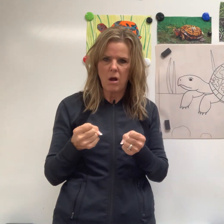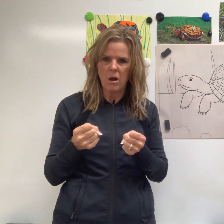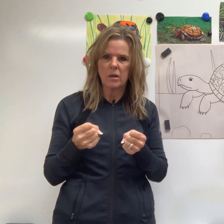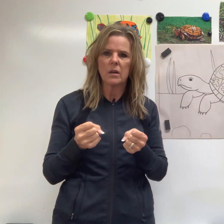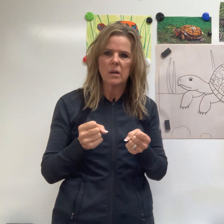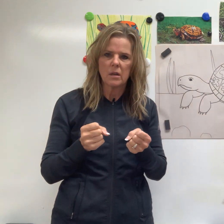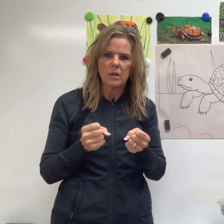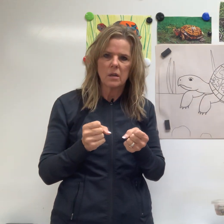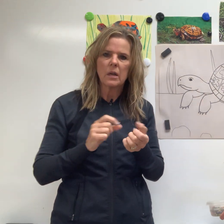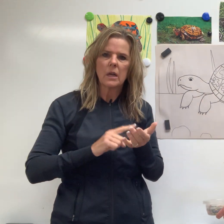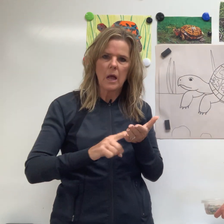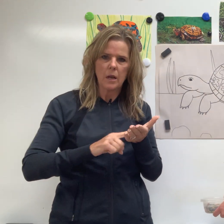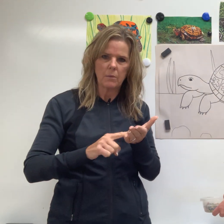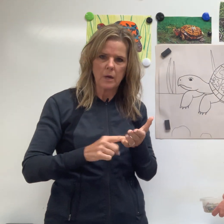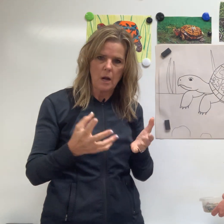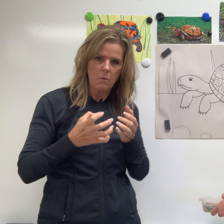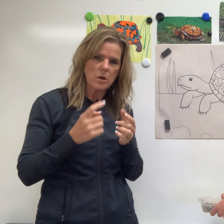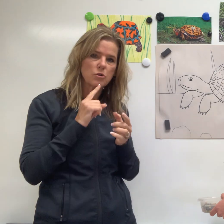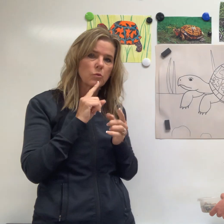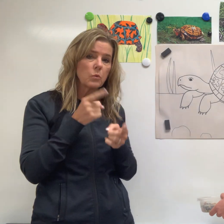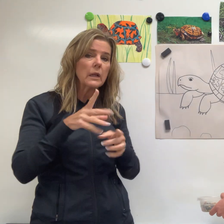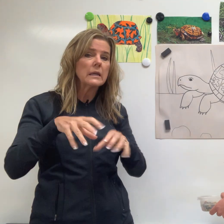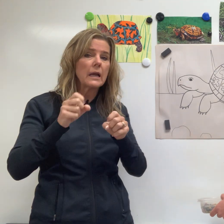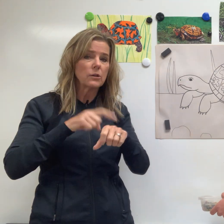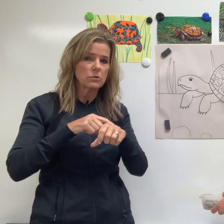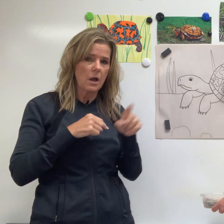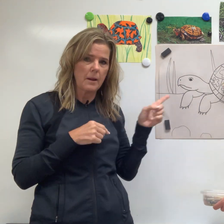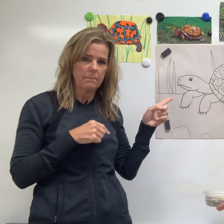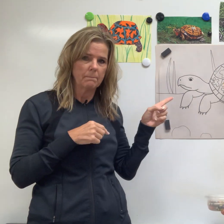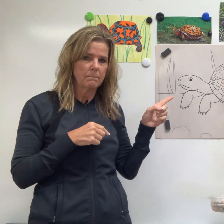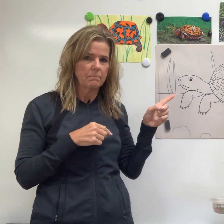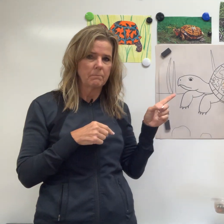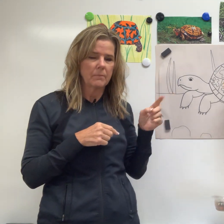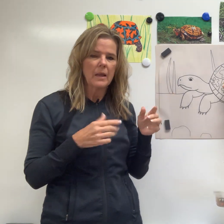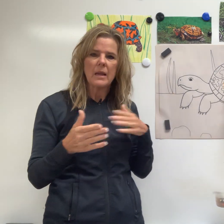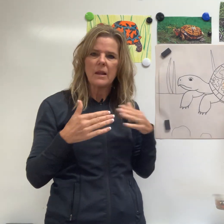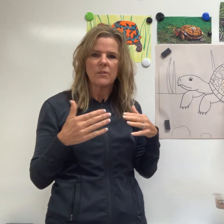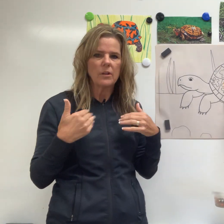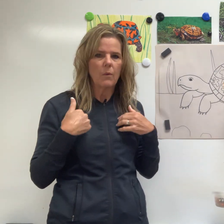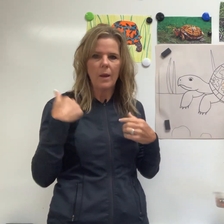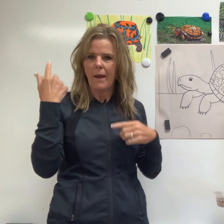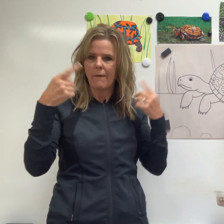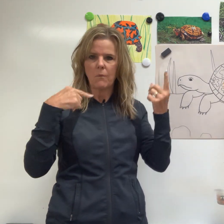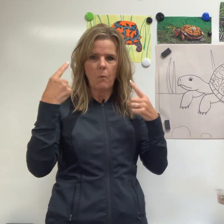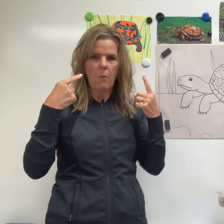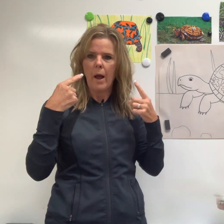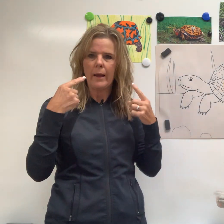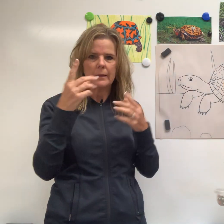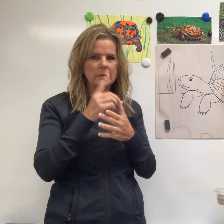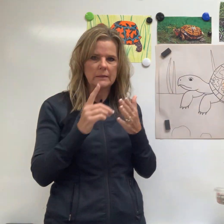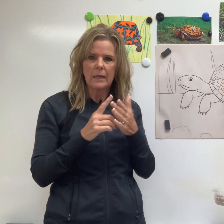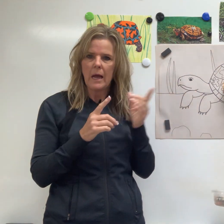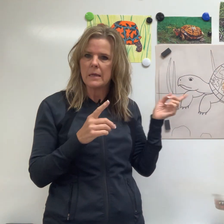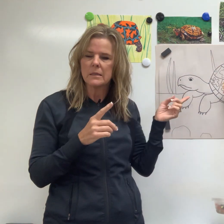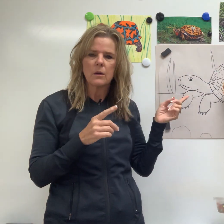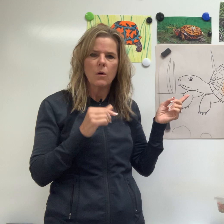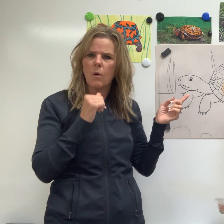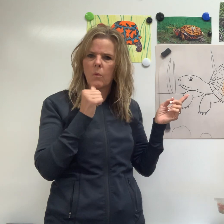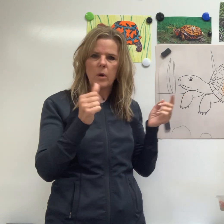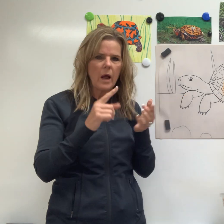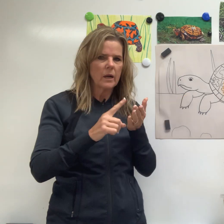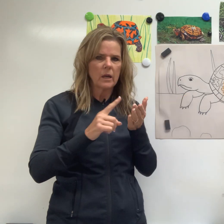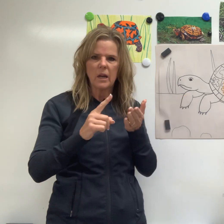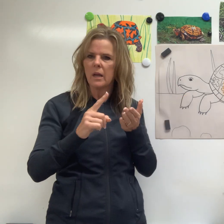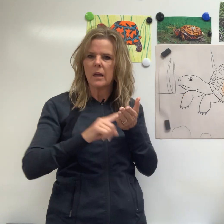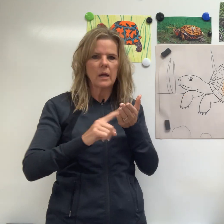graders. So I want you to really take your time. We're not, even though we have wild and crazy designs in his scoots, we're not gonna